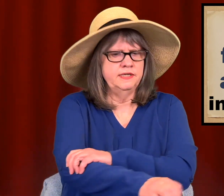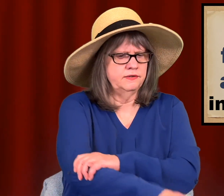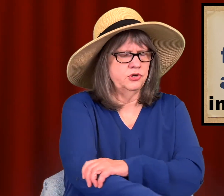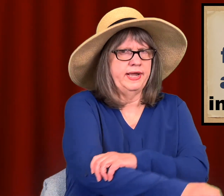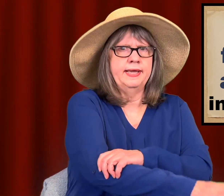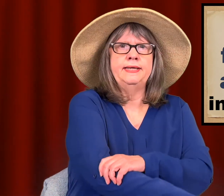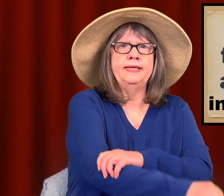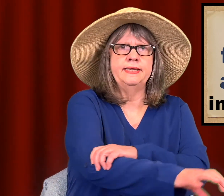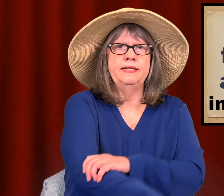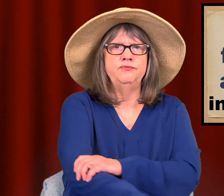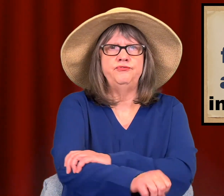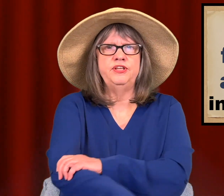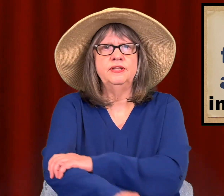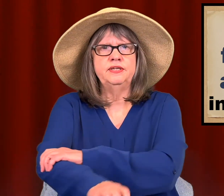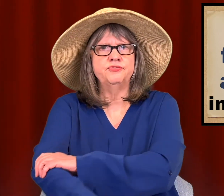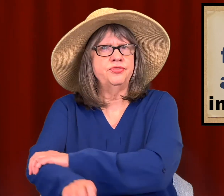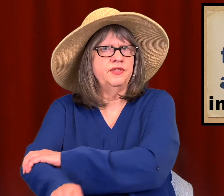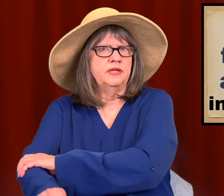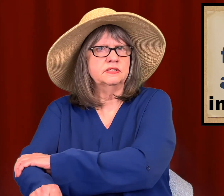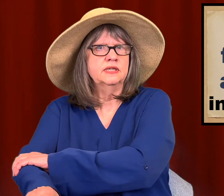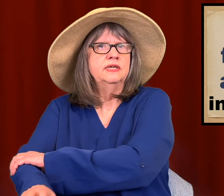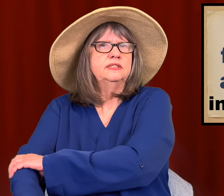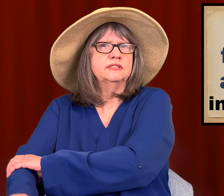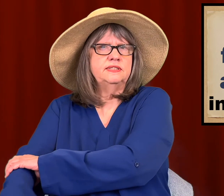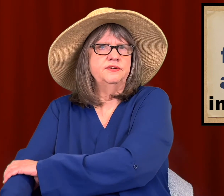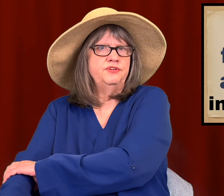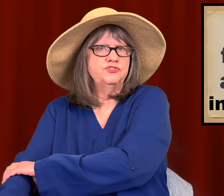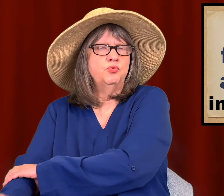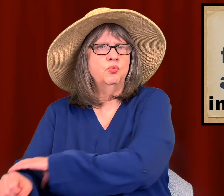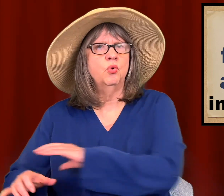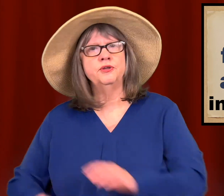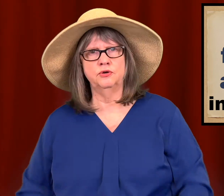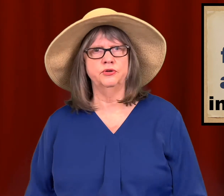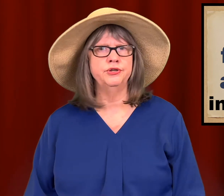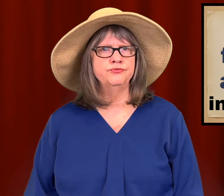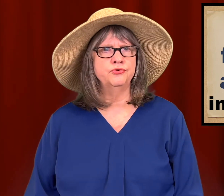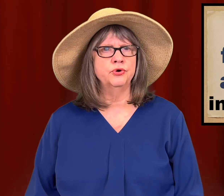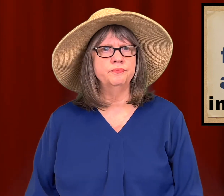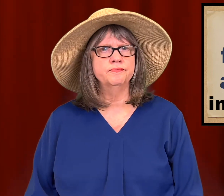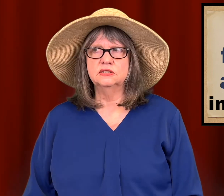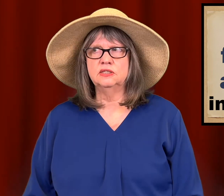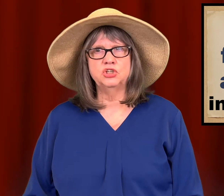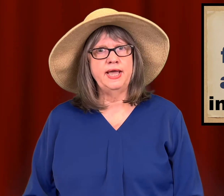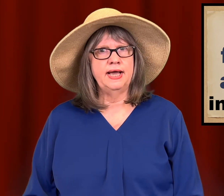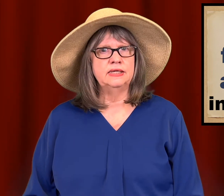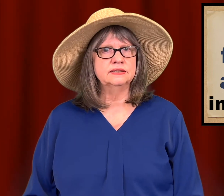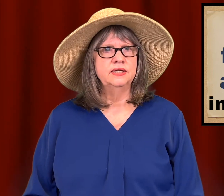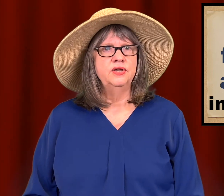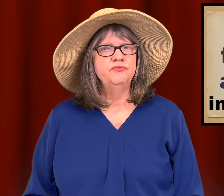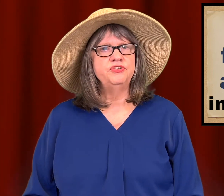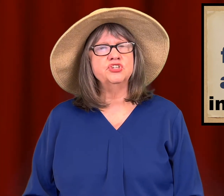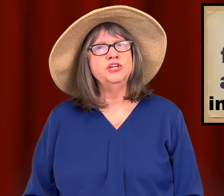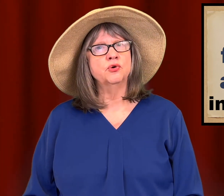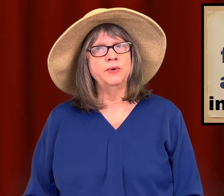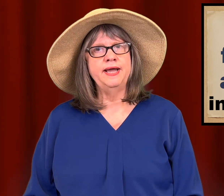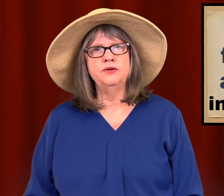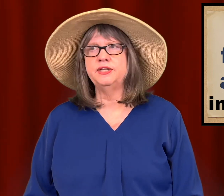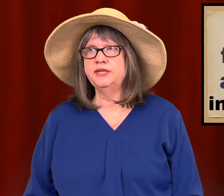sticking your hand in and feeling different things to see if it's what you're looking for, such as fishing around in